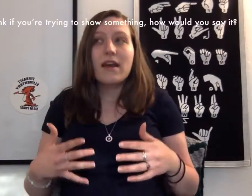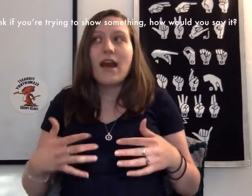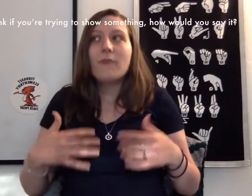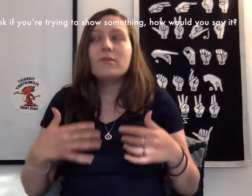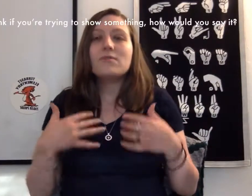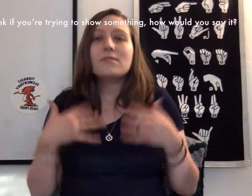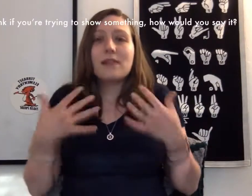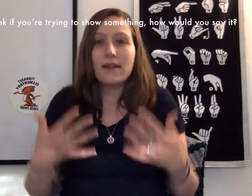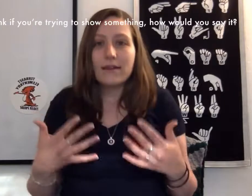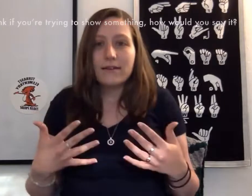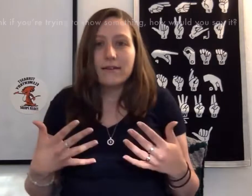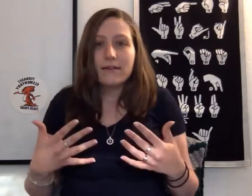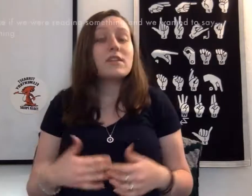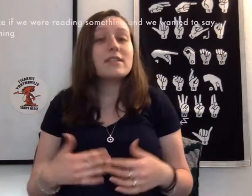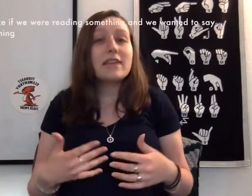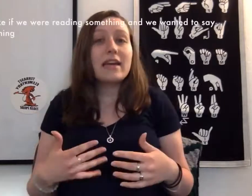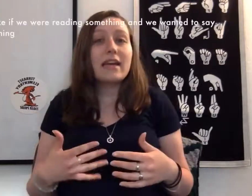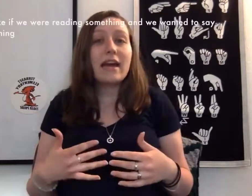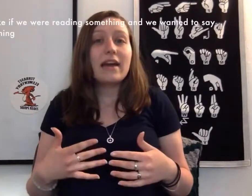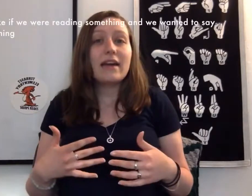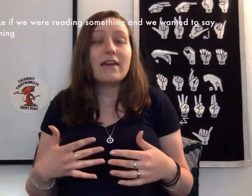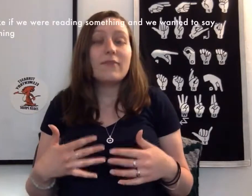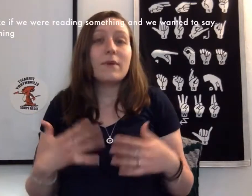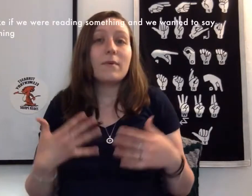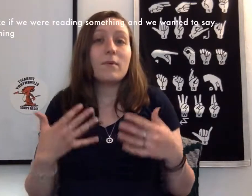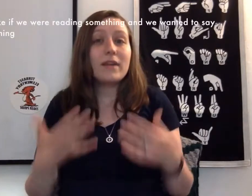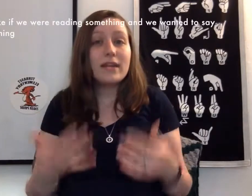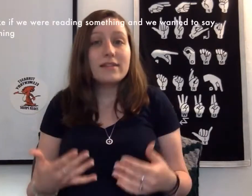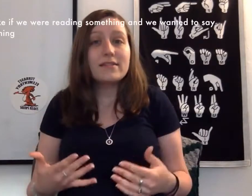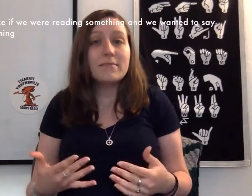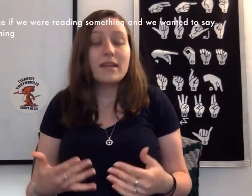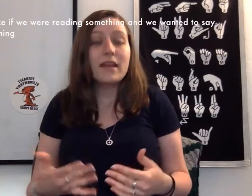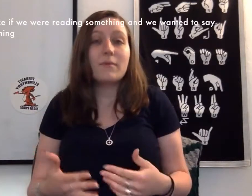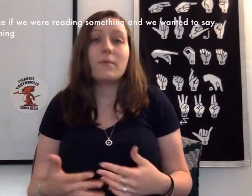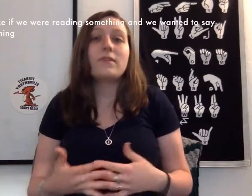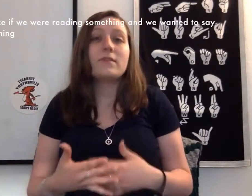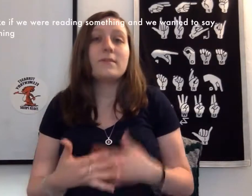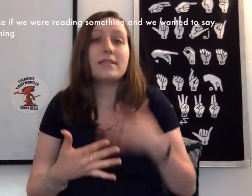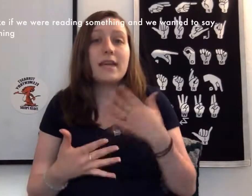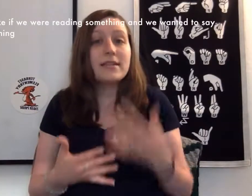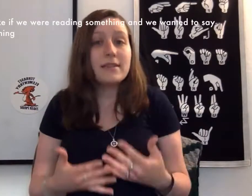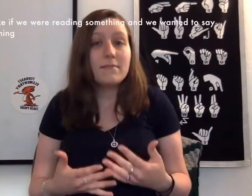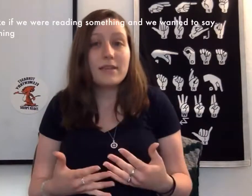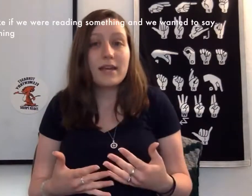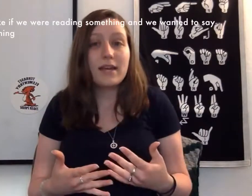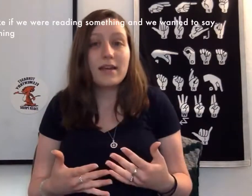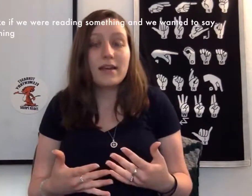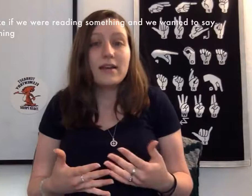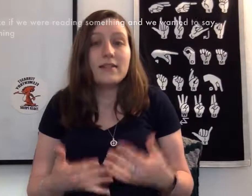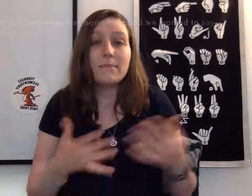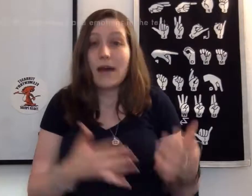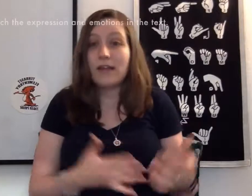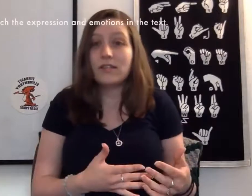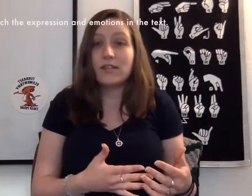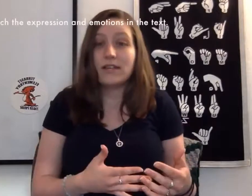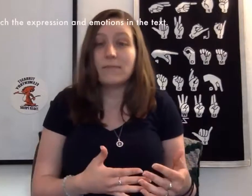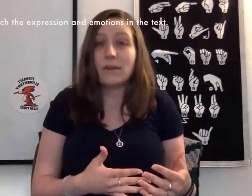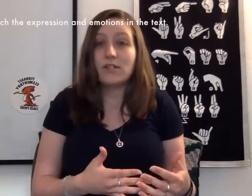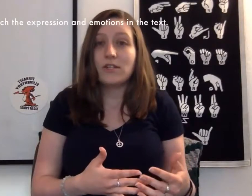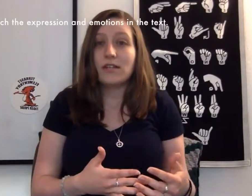would you say it? Just like if we were reading something and we wanted to say something to match the expression